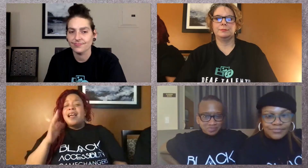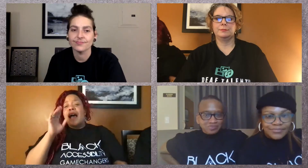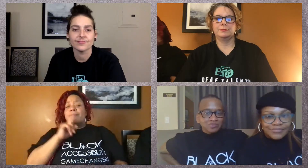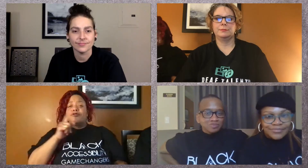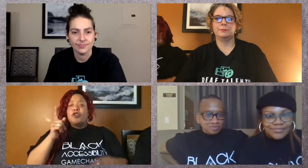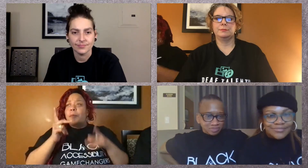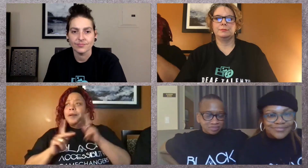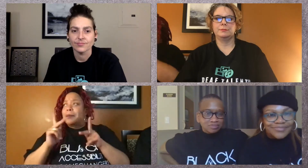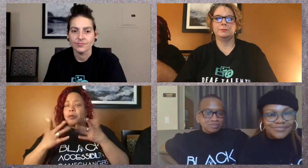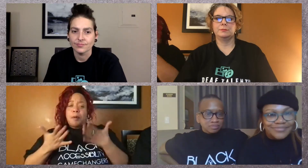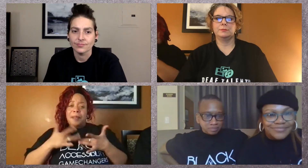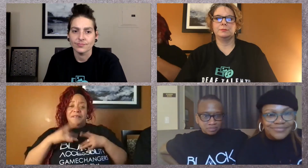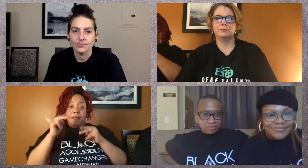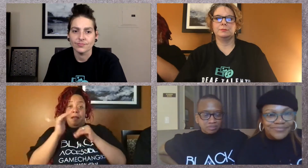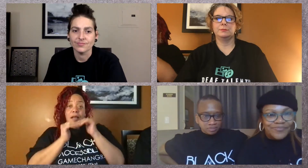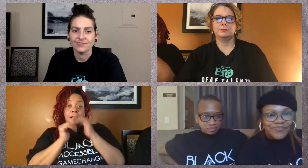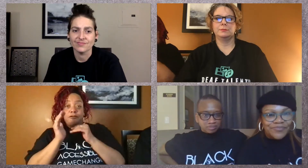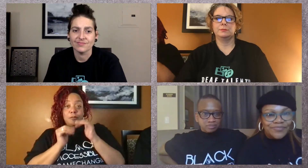Because come on.